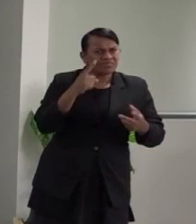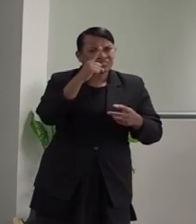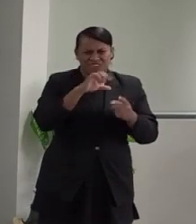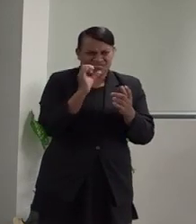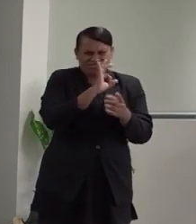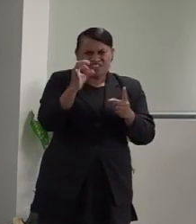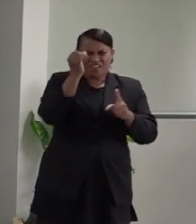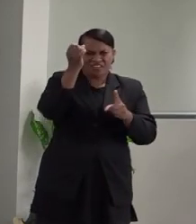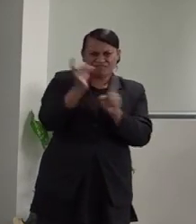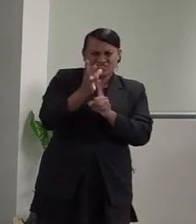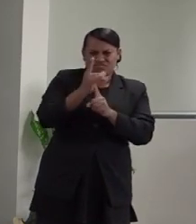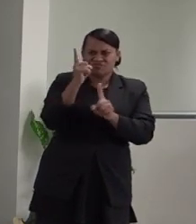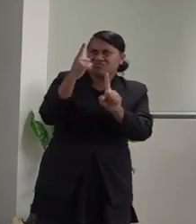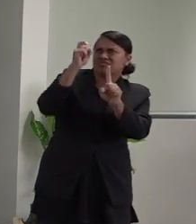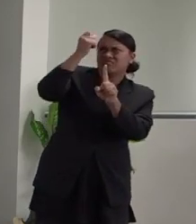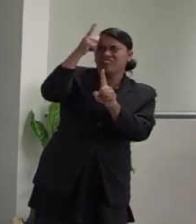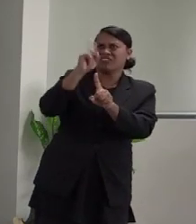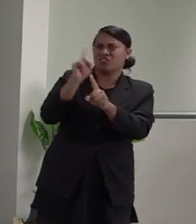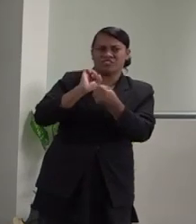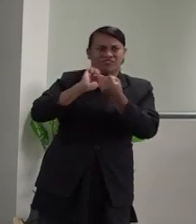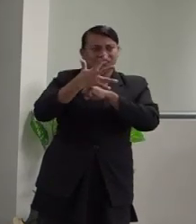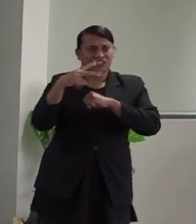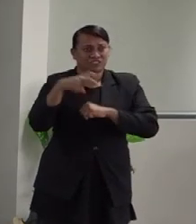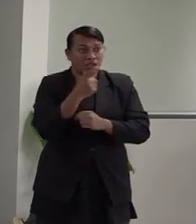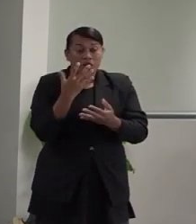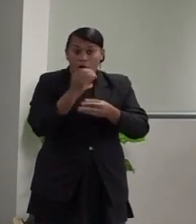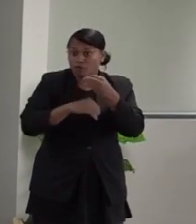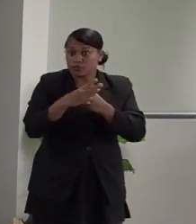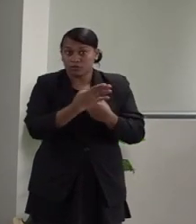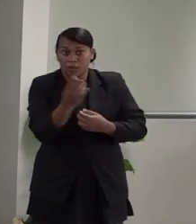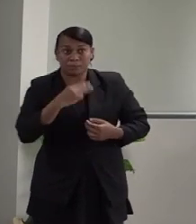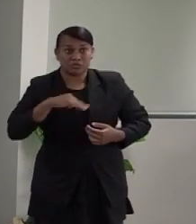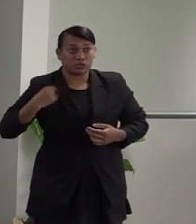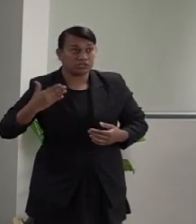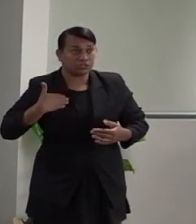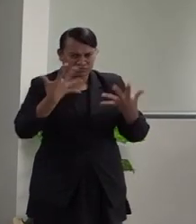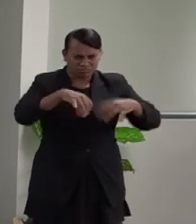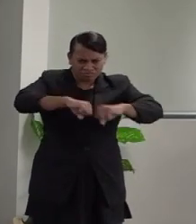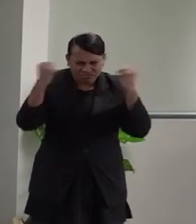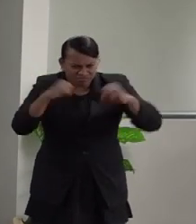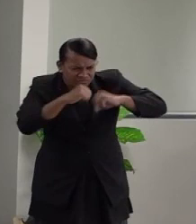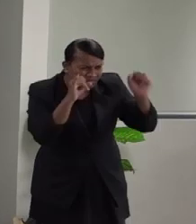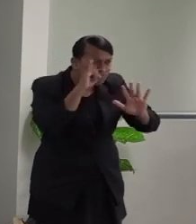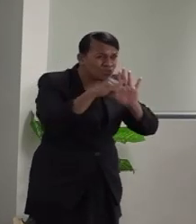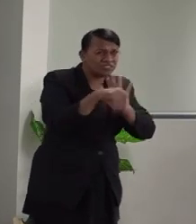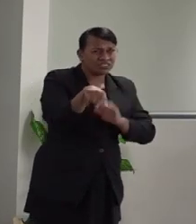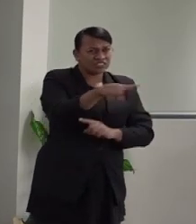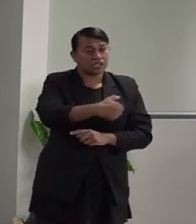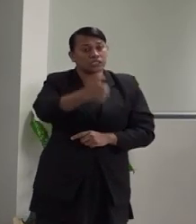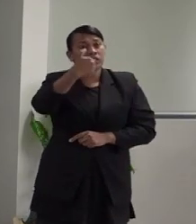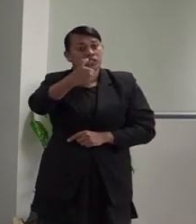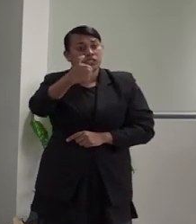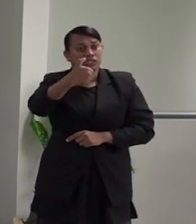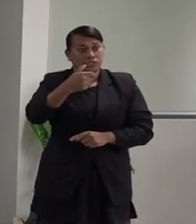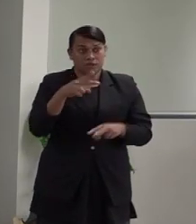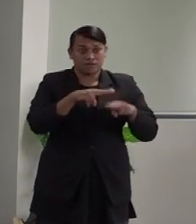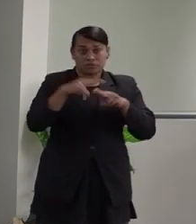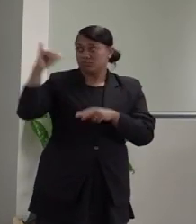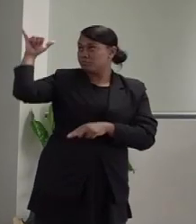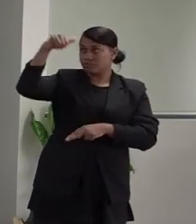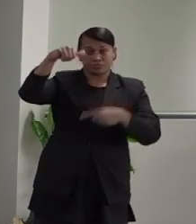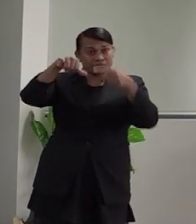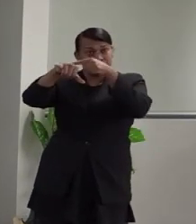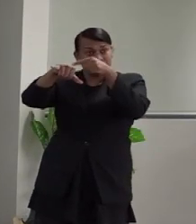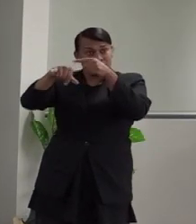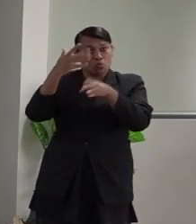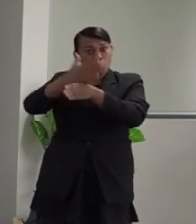Our police are actively investigating reports that 36 Fiji Airways flight attendants have blatantly violated